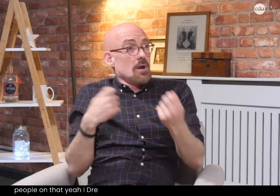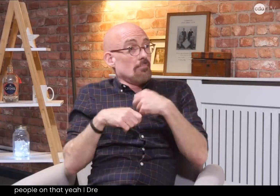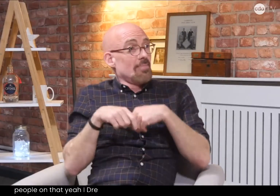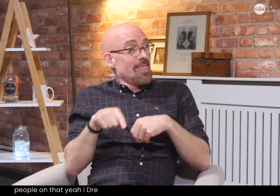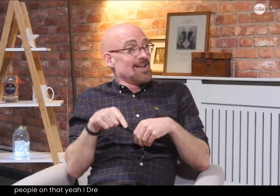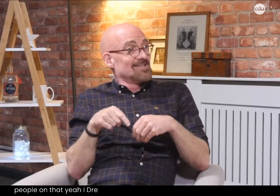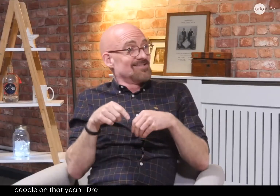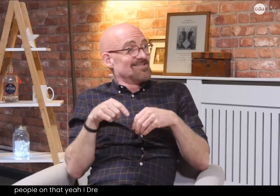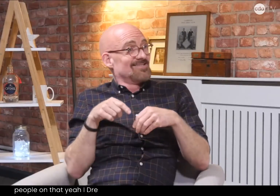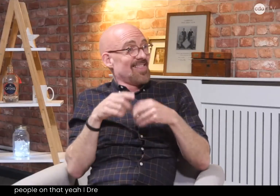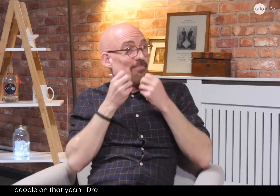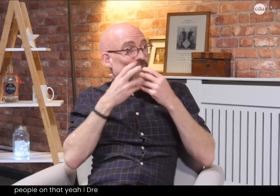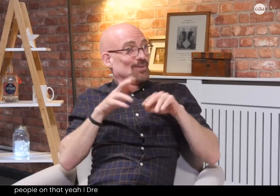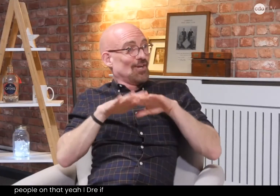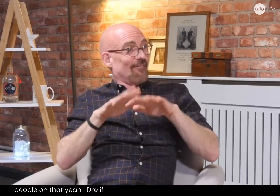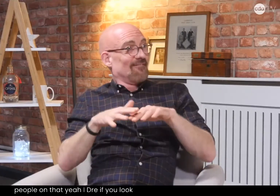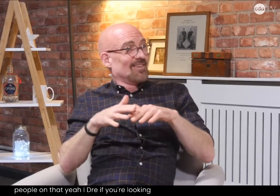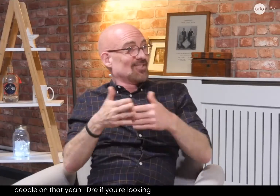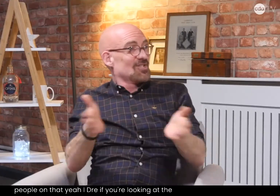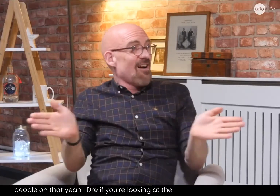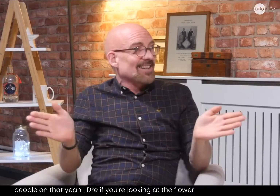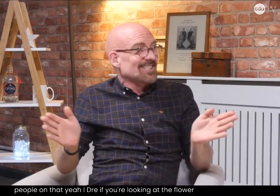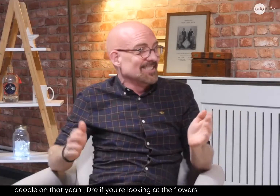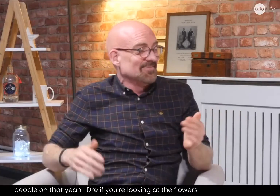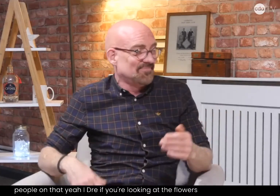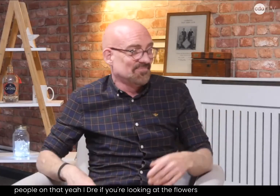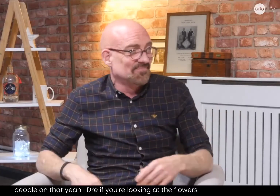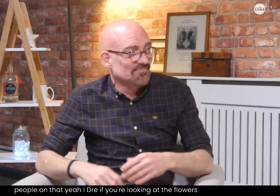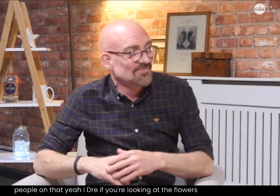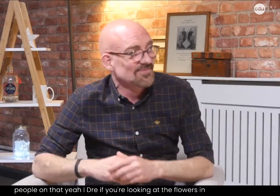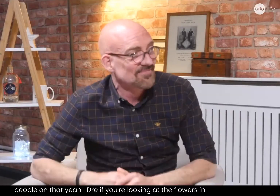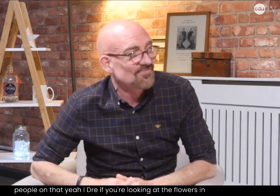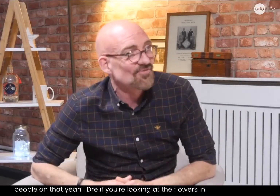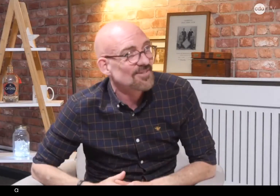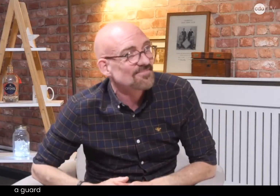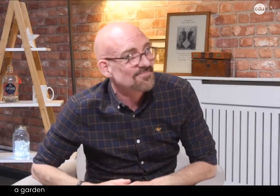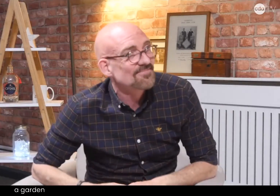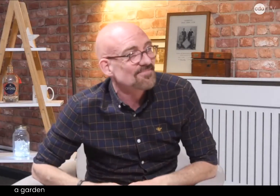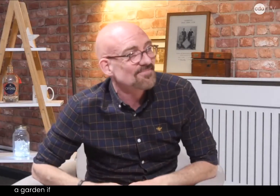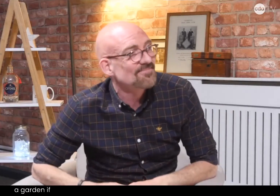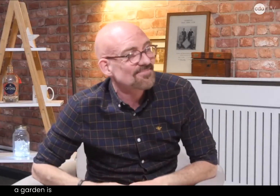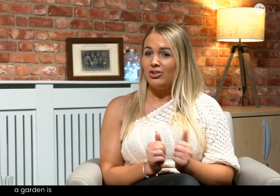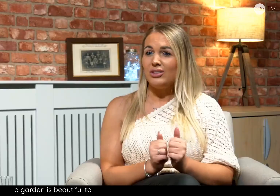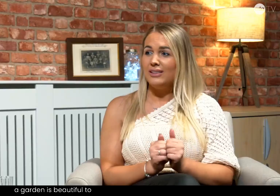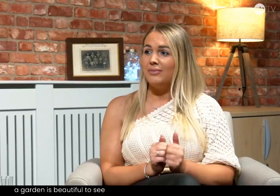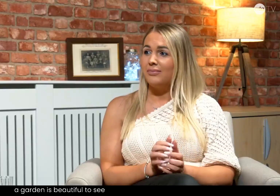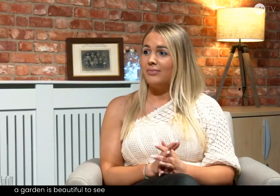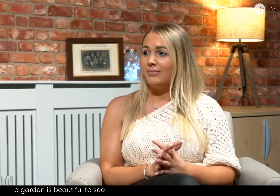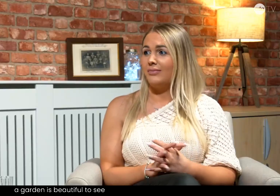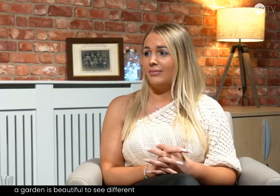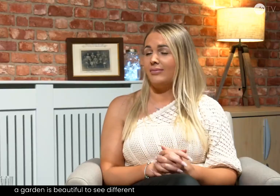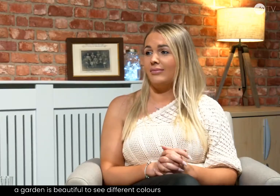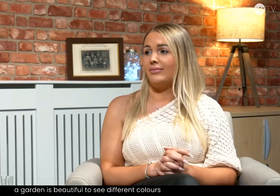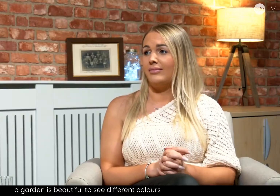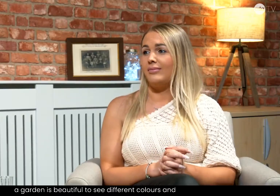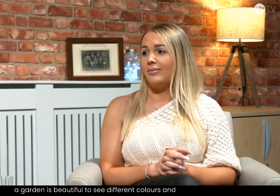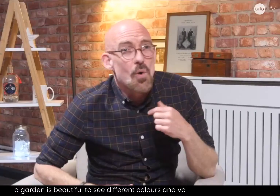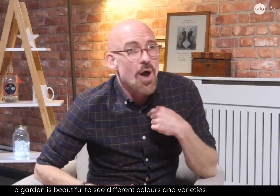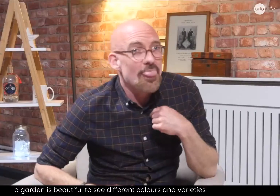If you're looking at the flowers in a garden, it's beautiful to see different colours and variety of flowers, isn't it? And it's the same